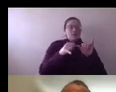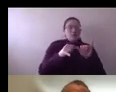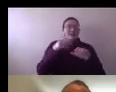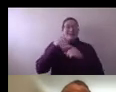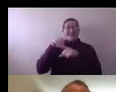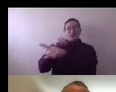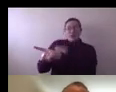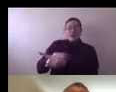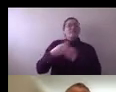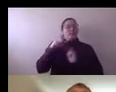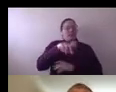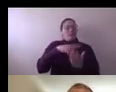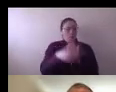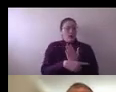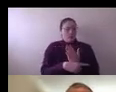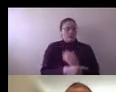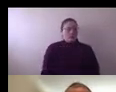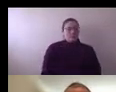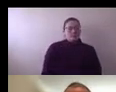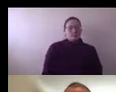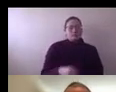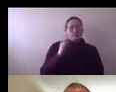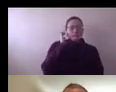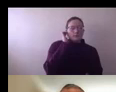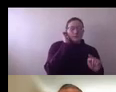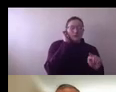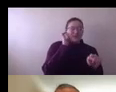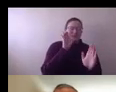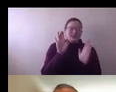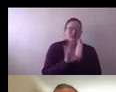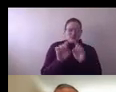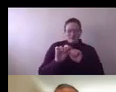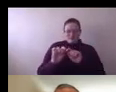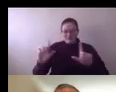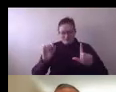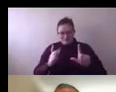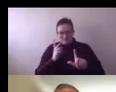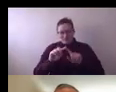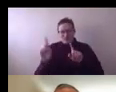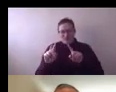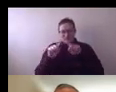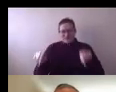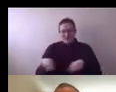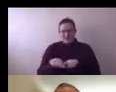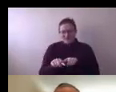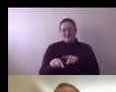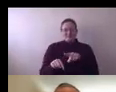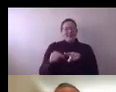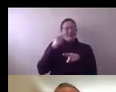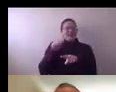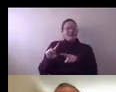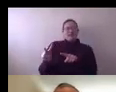this program. And so this is a picture on the right of, this is, I think, the